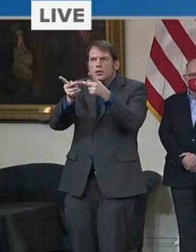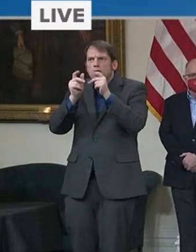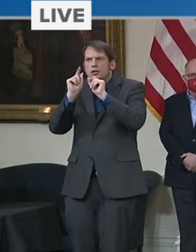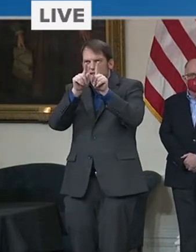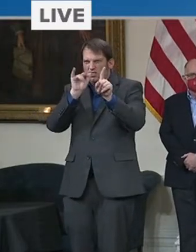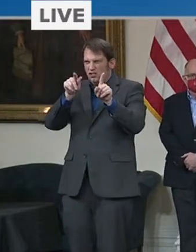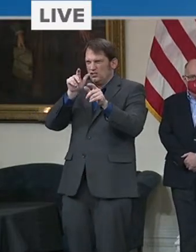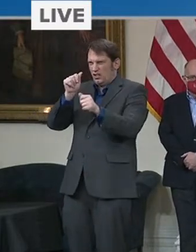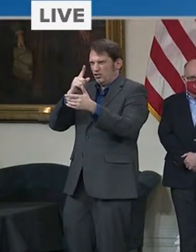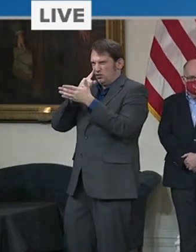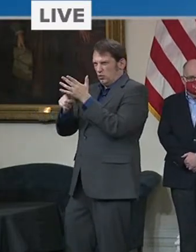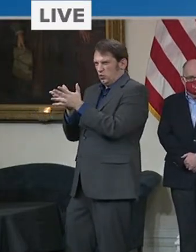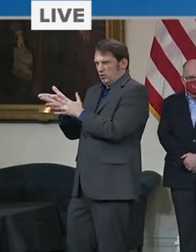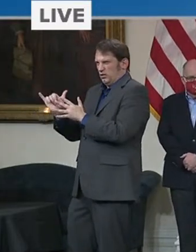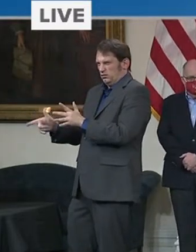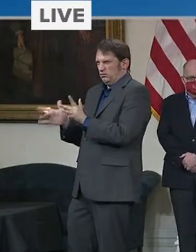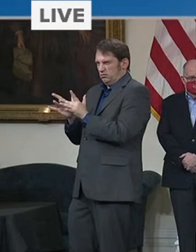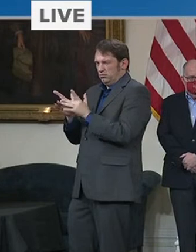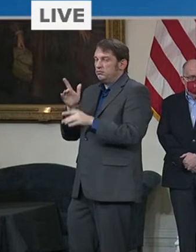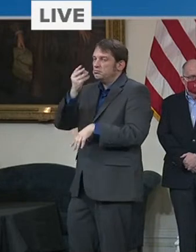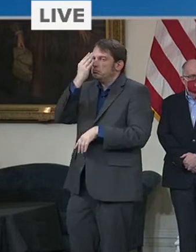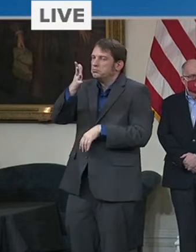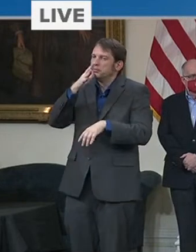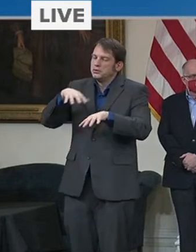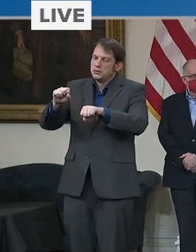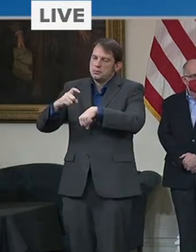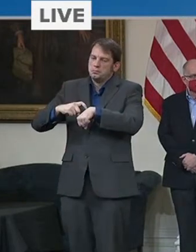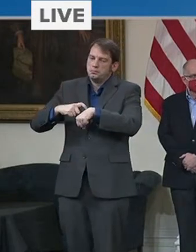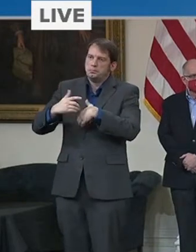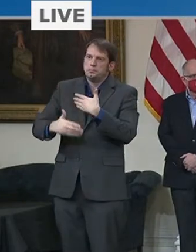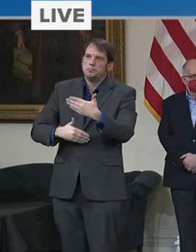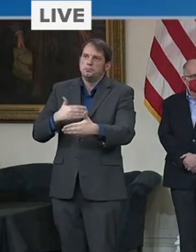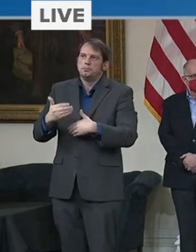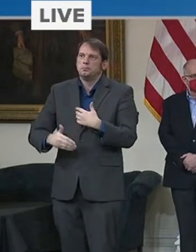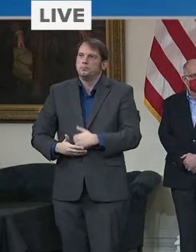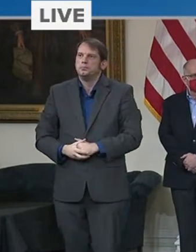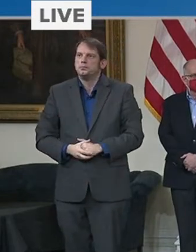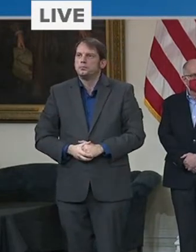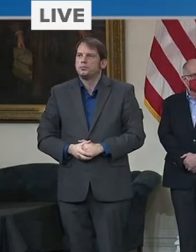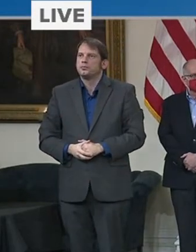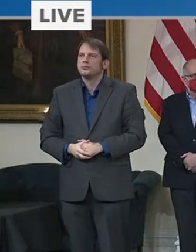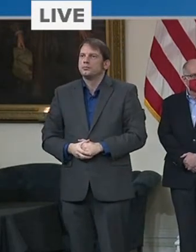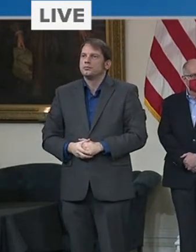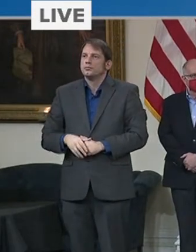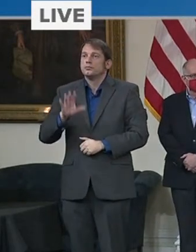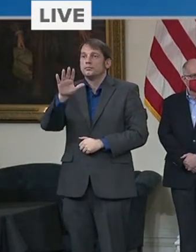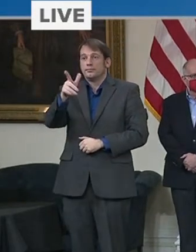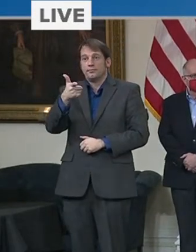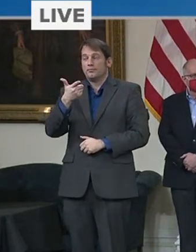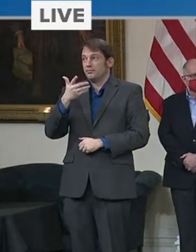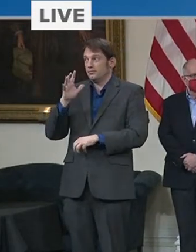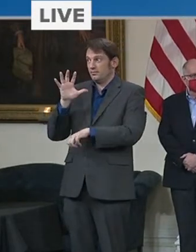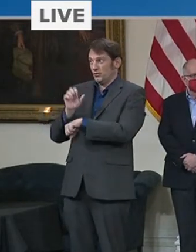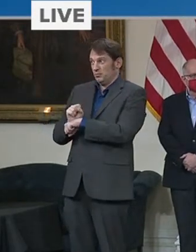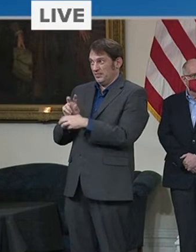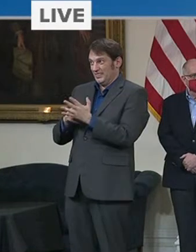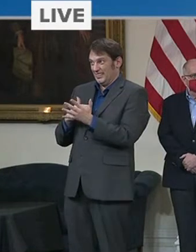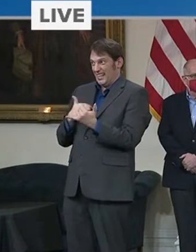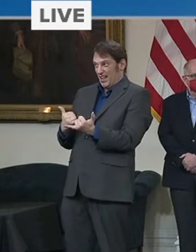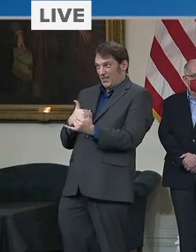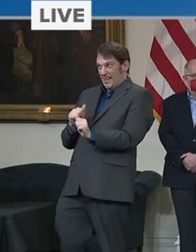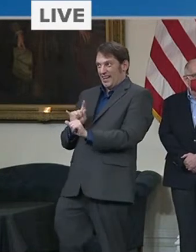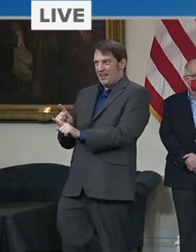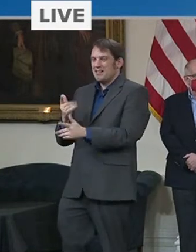tools. Keep in mind, though, that appointments may not be immediately available at sites closest to an